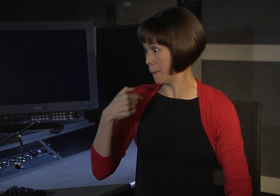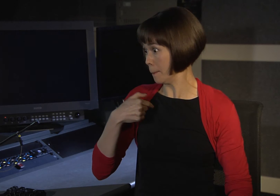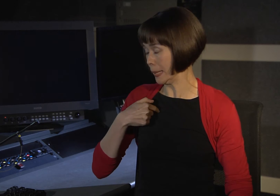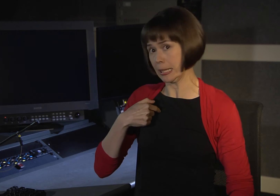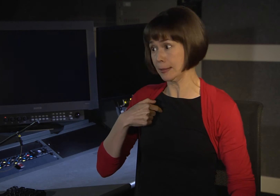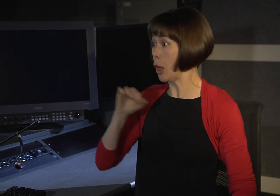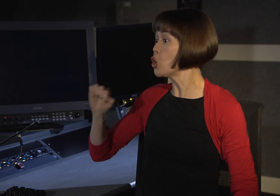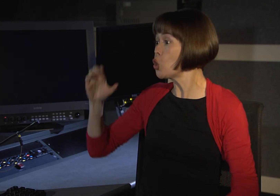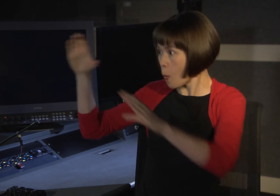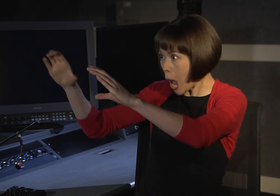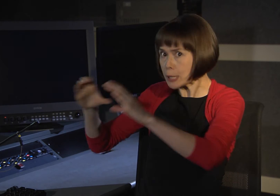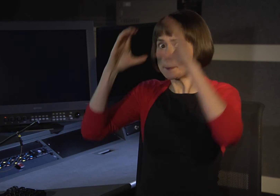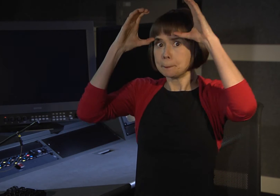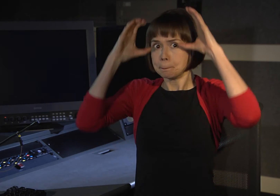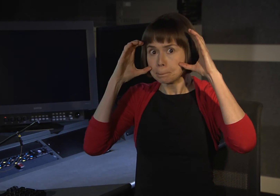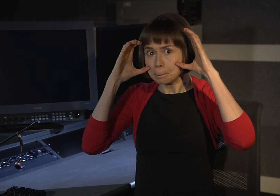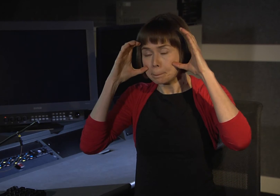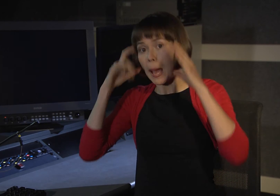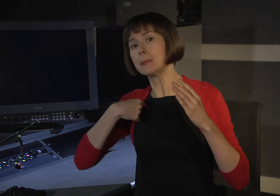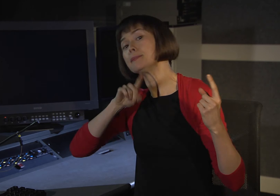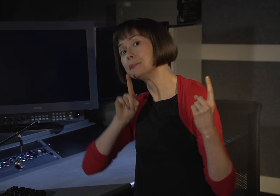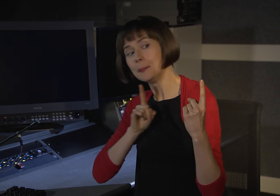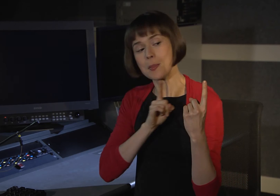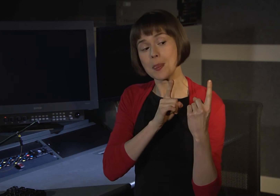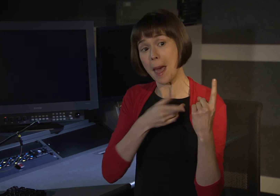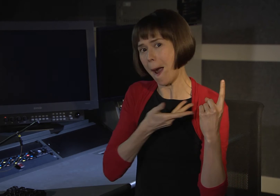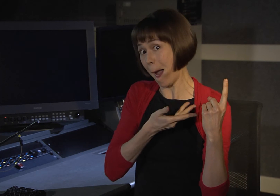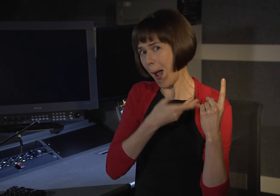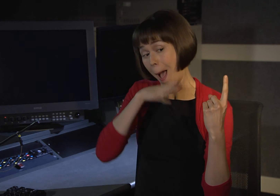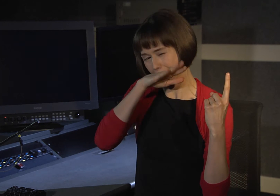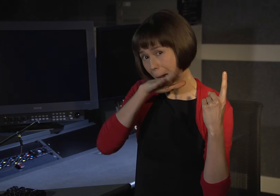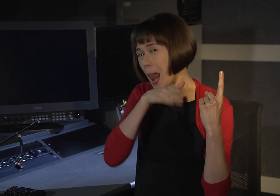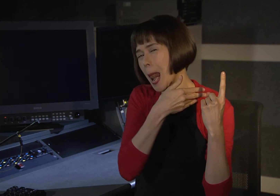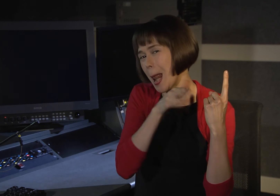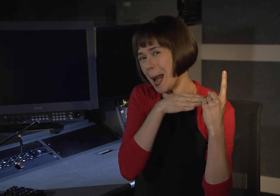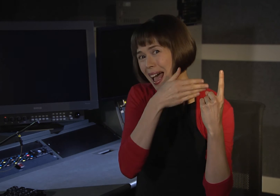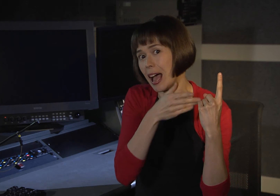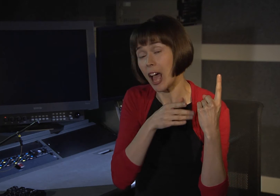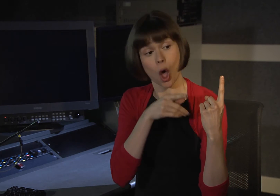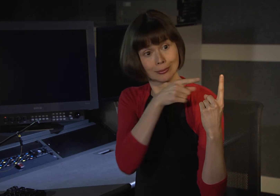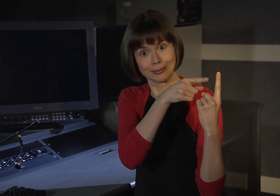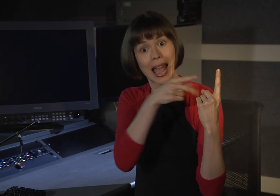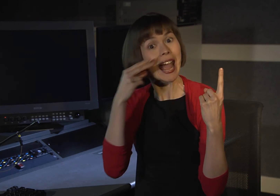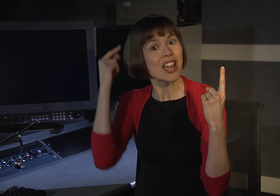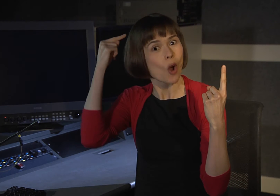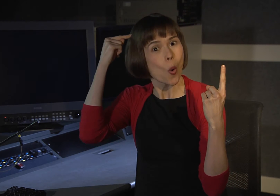masked party and that Don Pedro could take Claudio's mask and pretend to be Claudio,